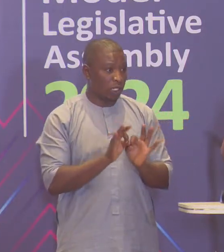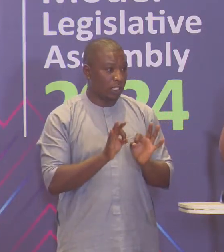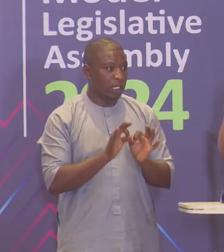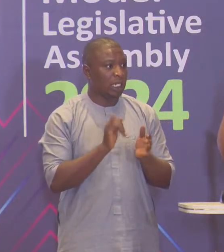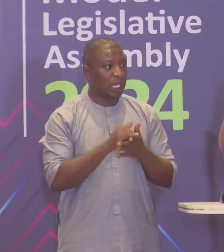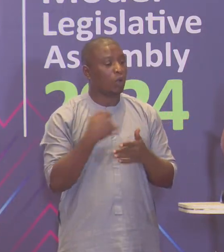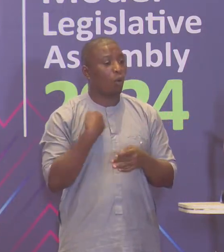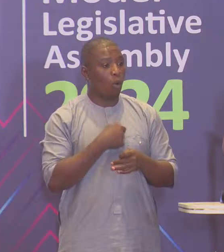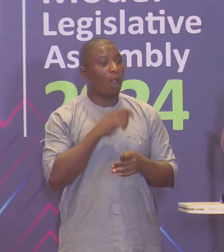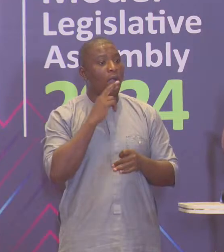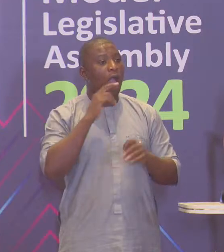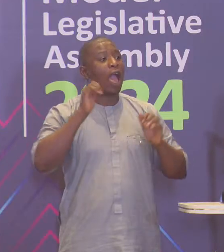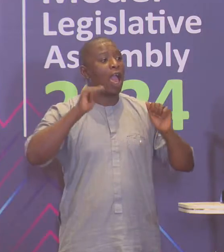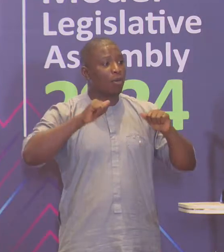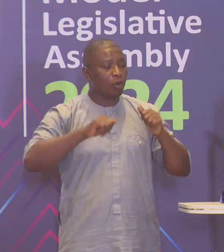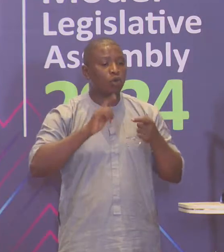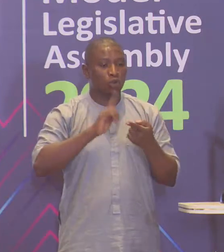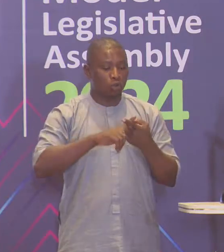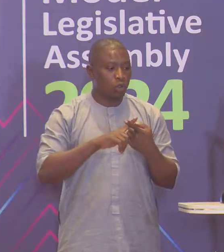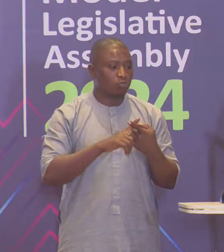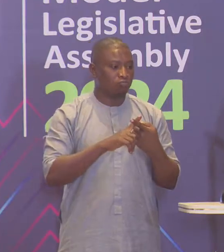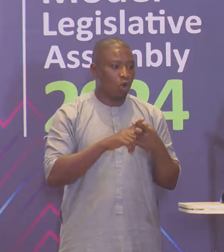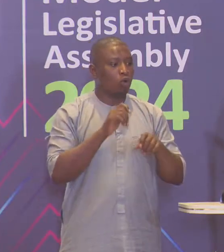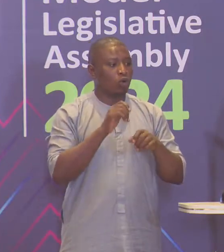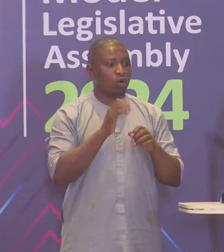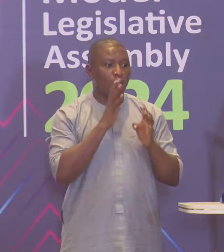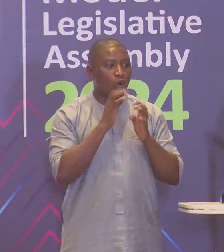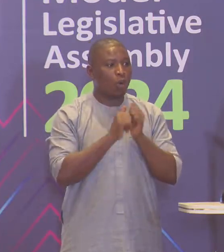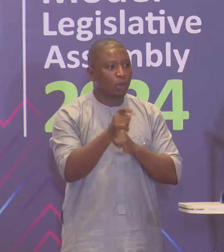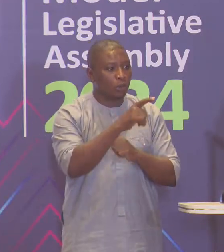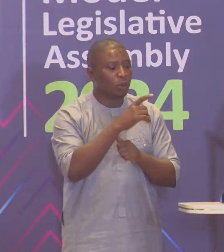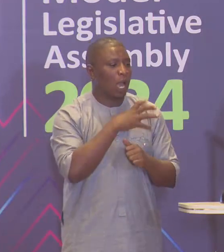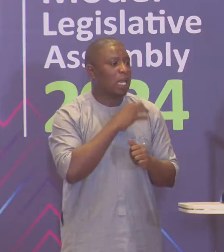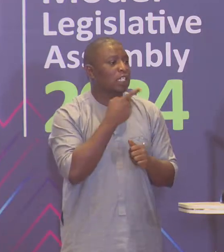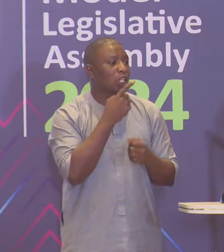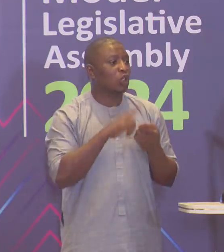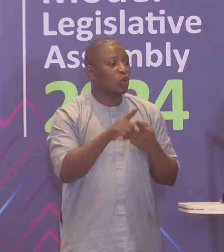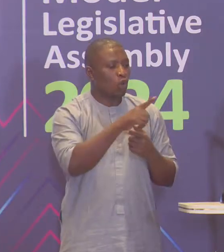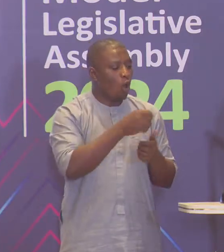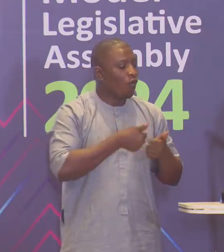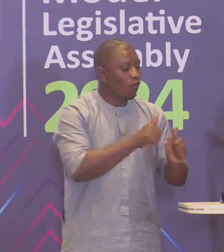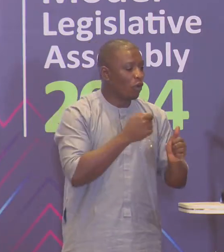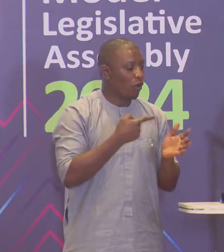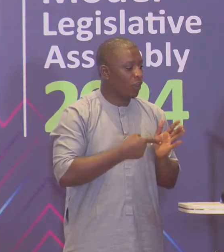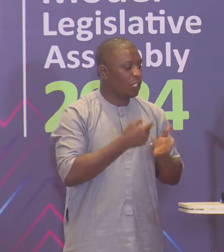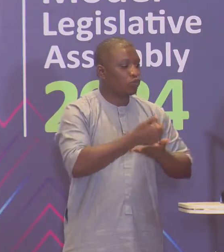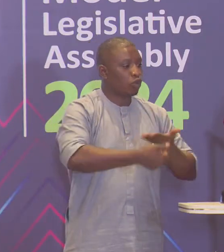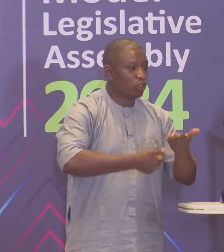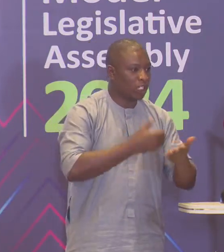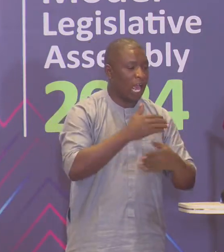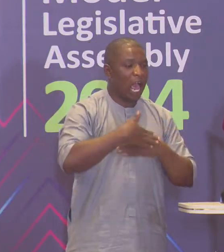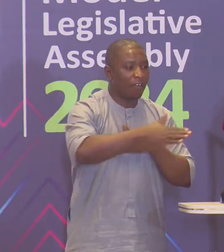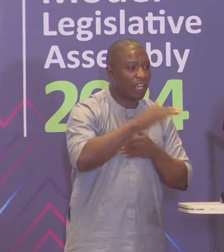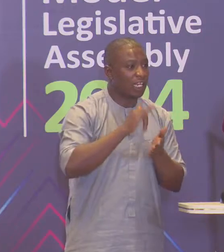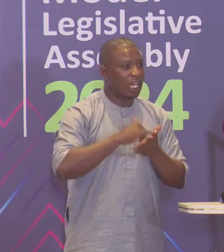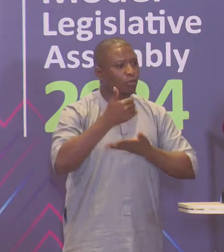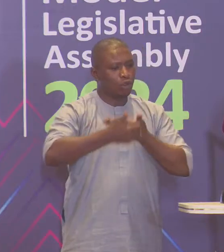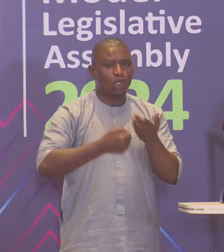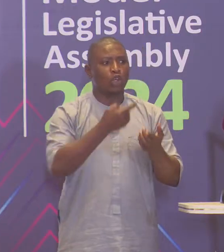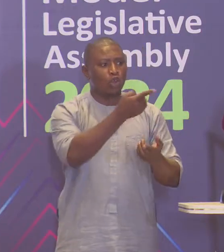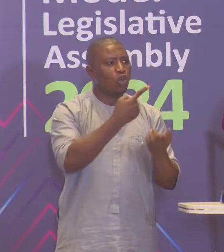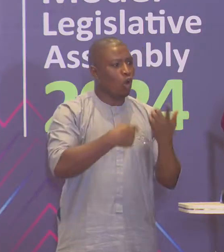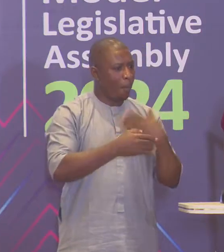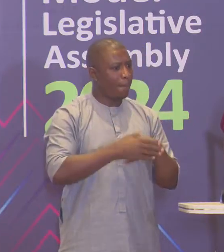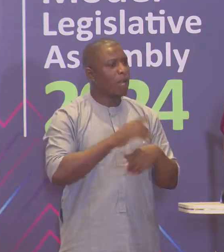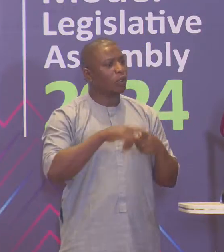able to, engage with you and say to you, follow this process. And after that process, you coming back to say,